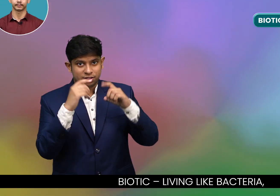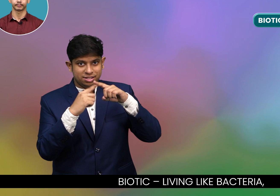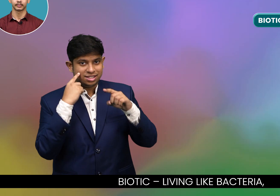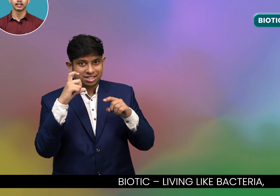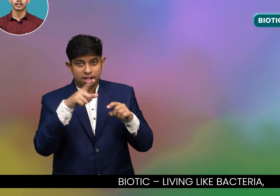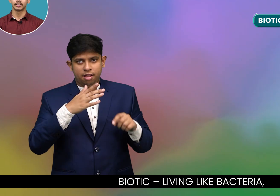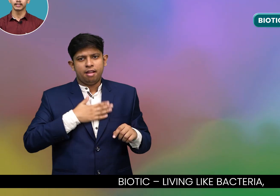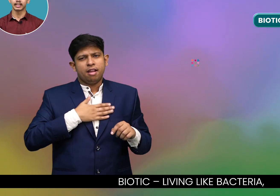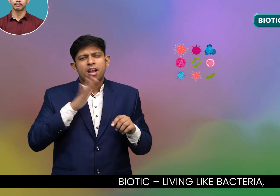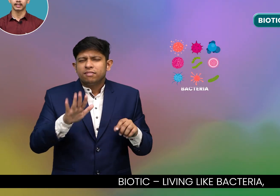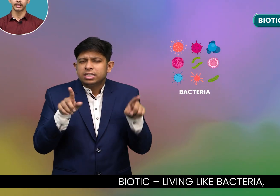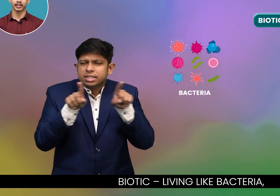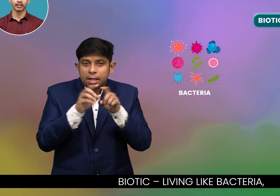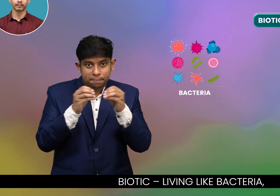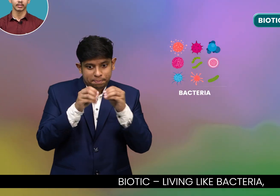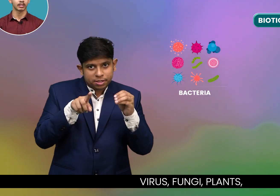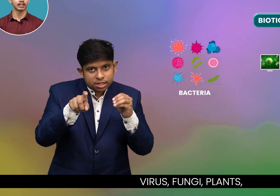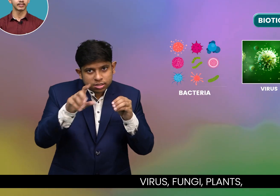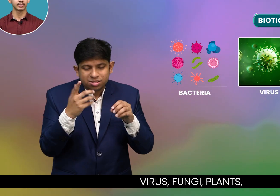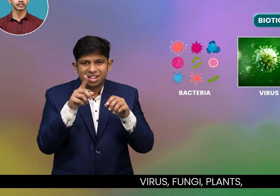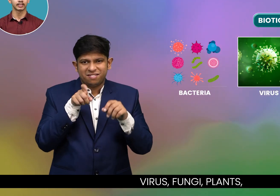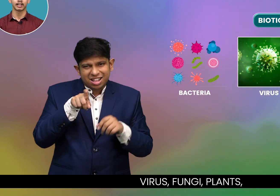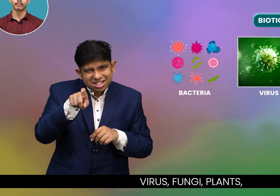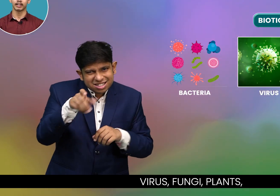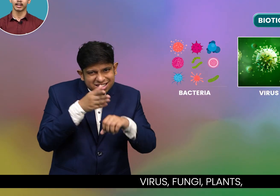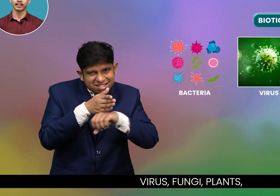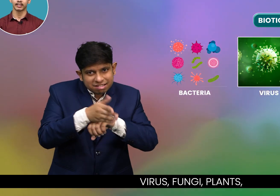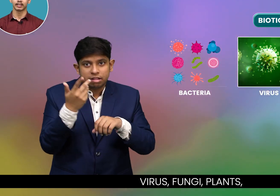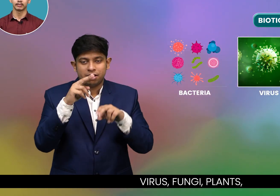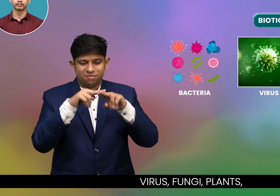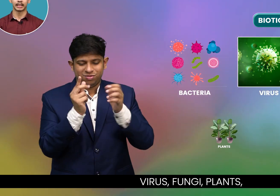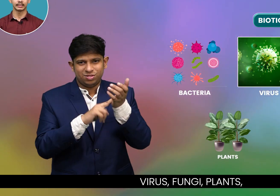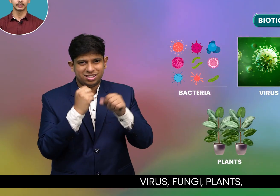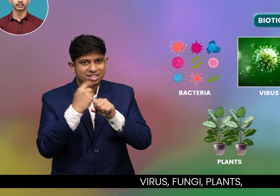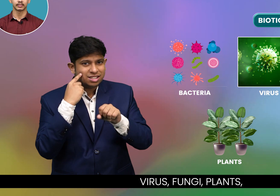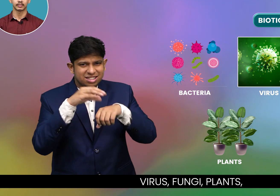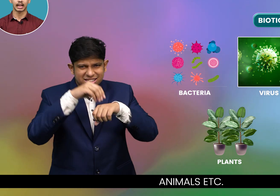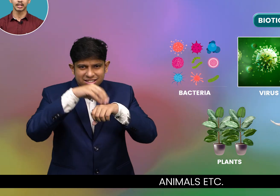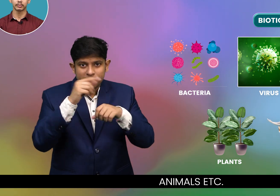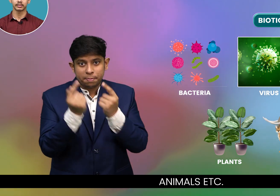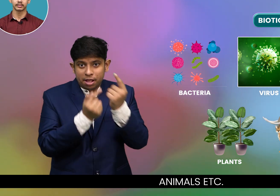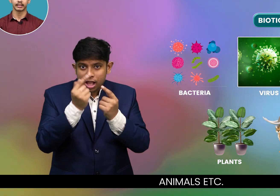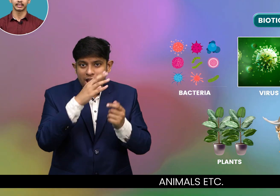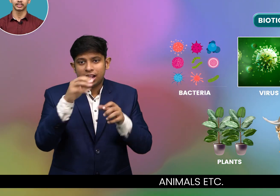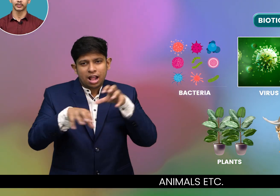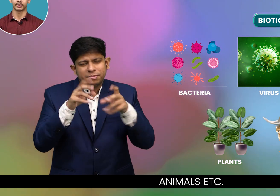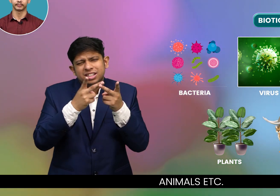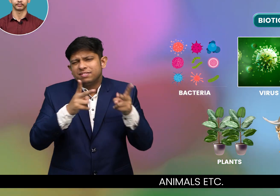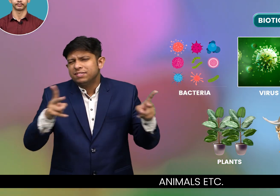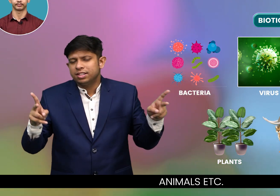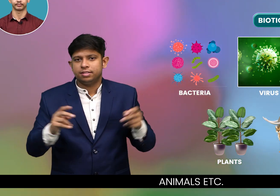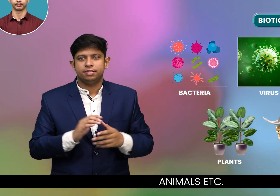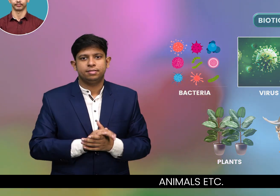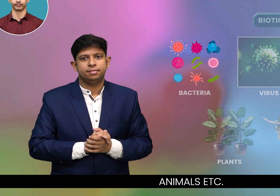Biotic. Living like bacteria, virus, fungi, plants, animals, etc.